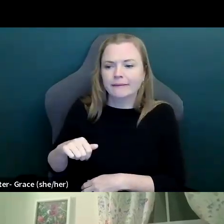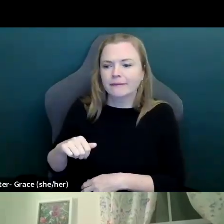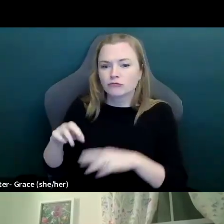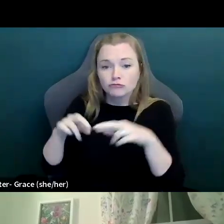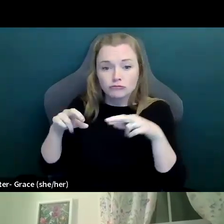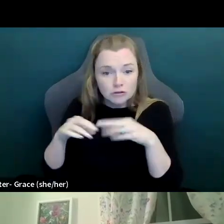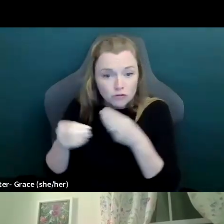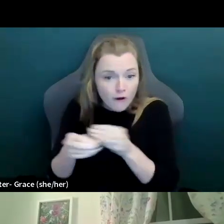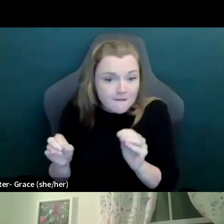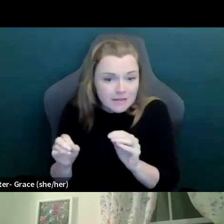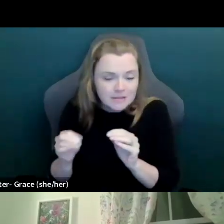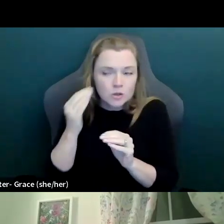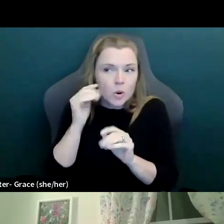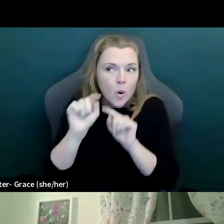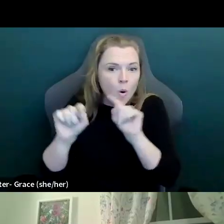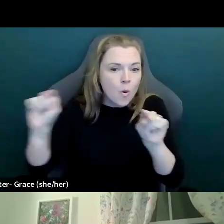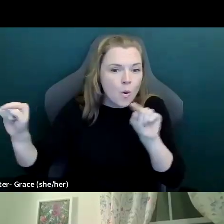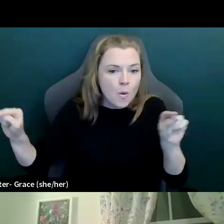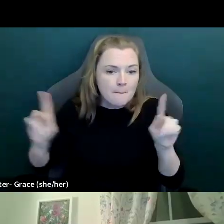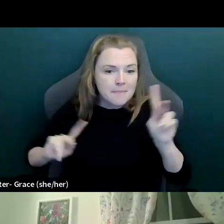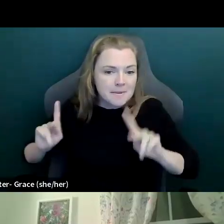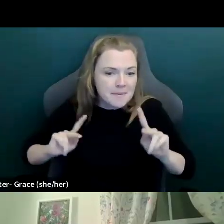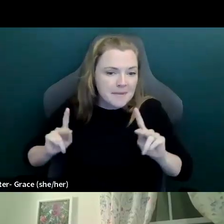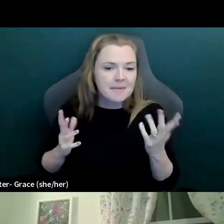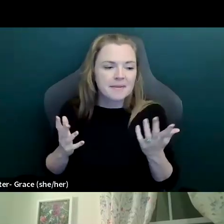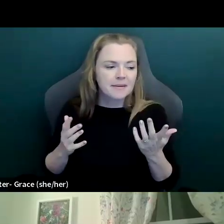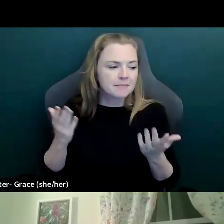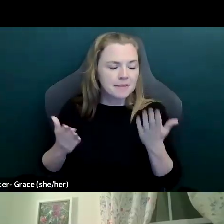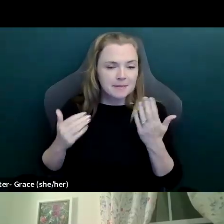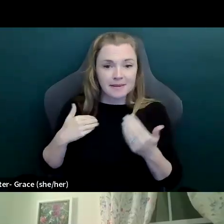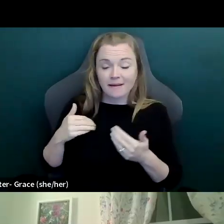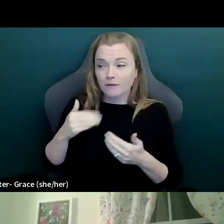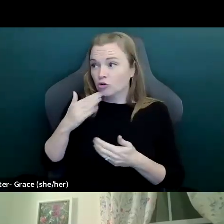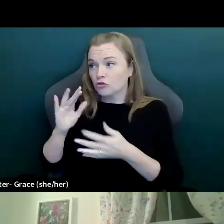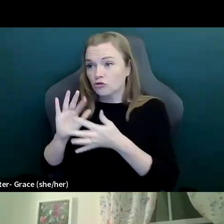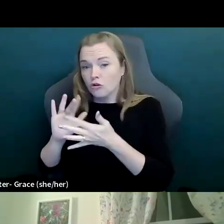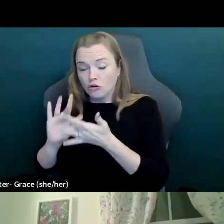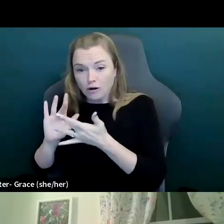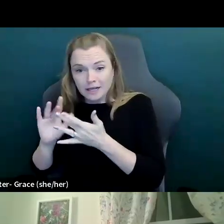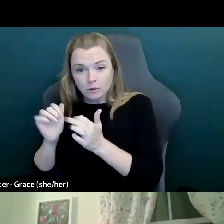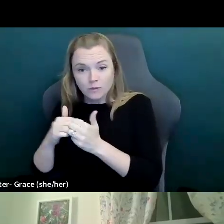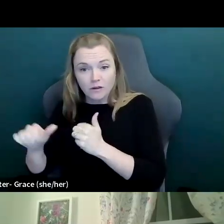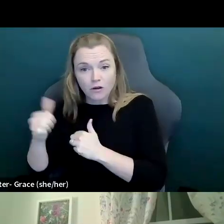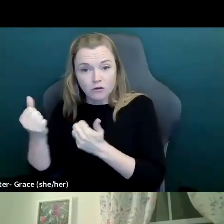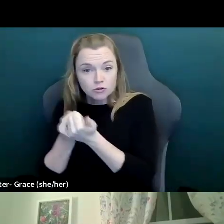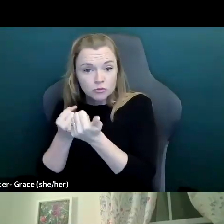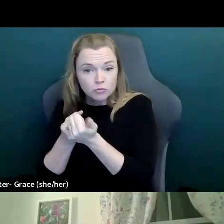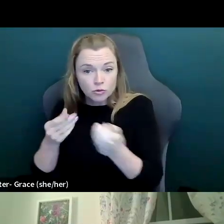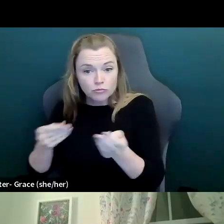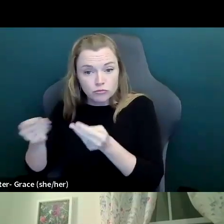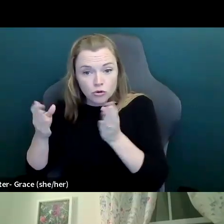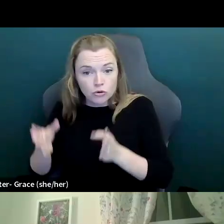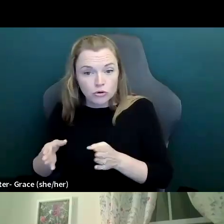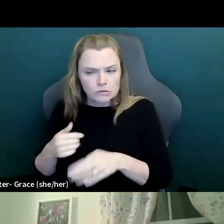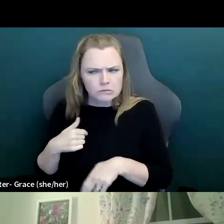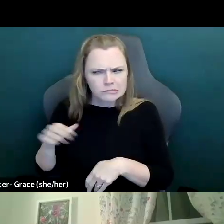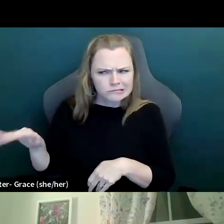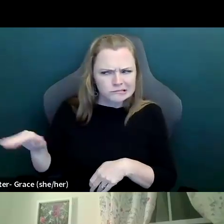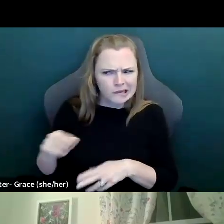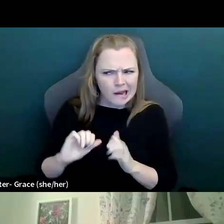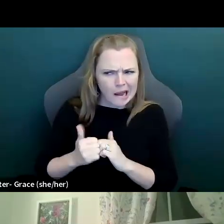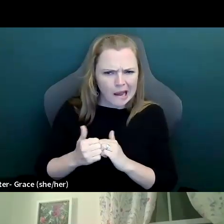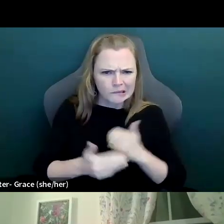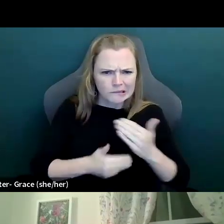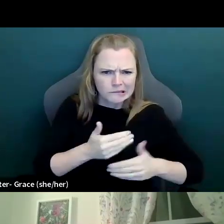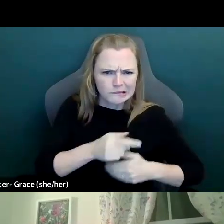offices. They may be having good contacts with other support brokers that they may ask questions like, how do you do this?